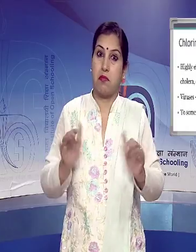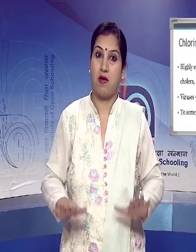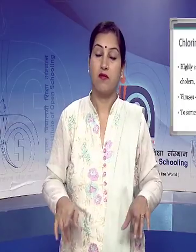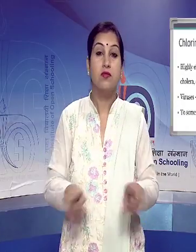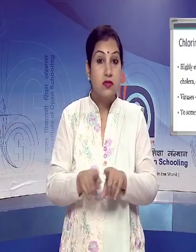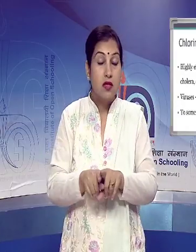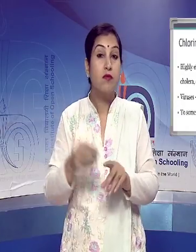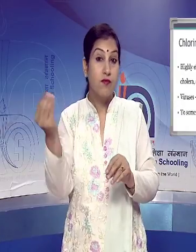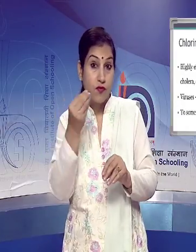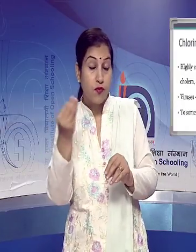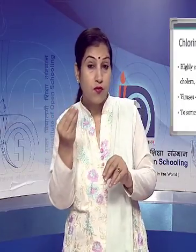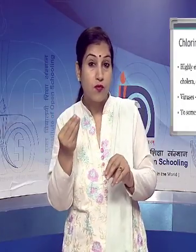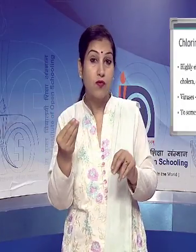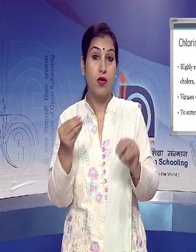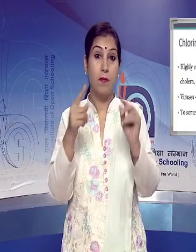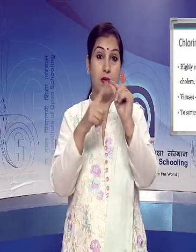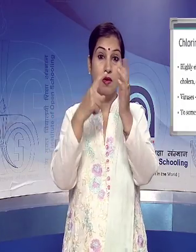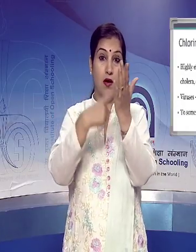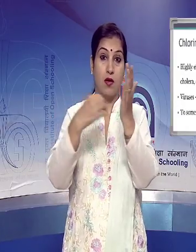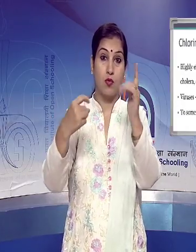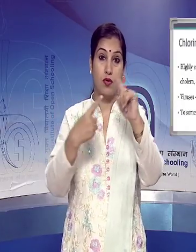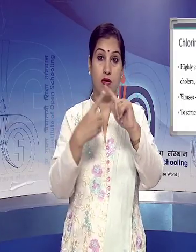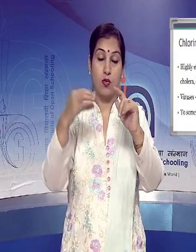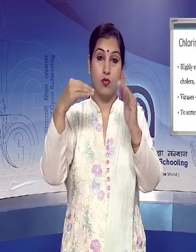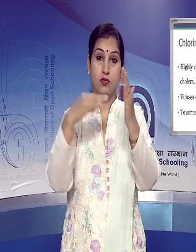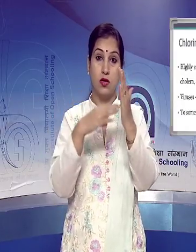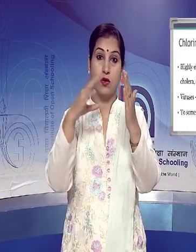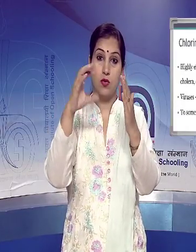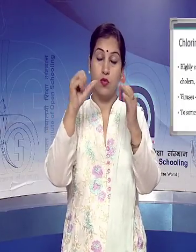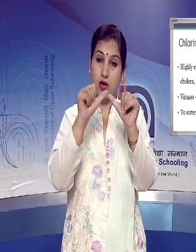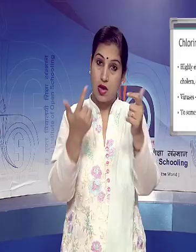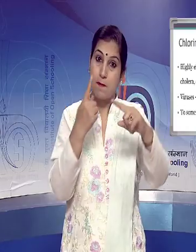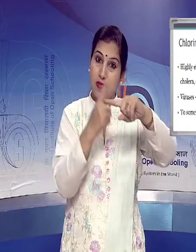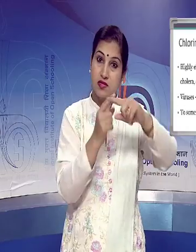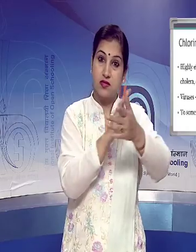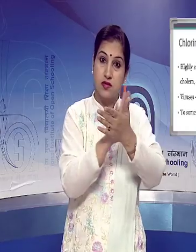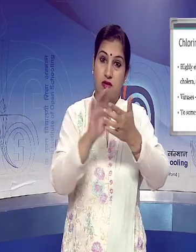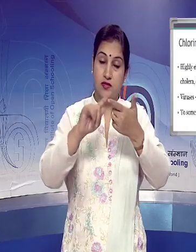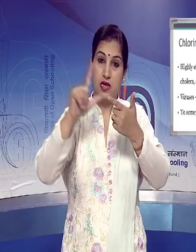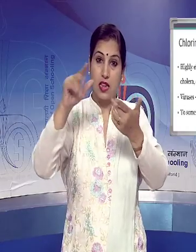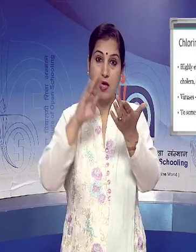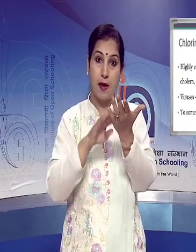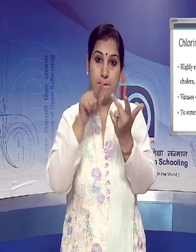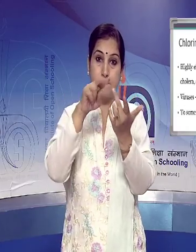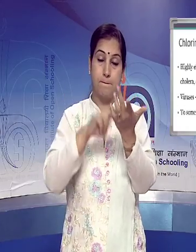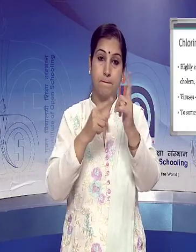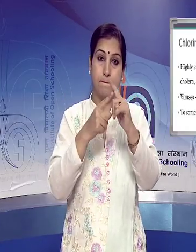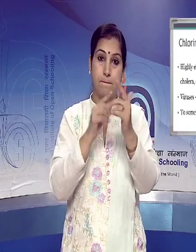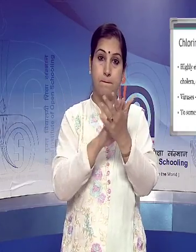extent protozoa and helminthes also.